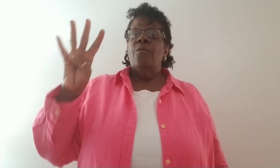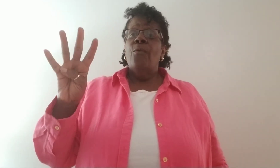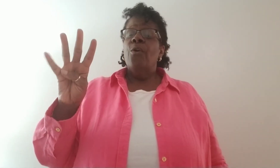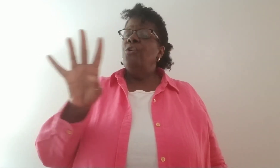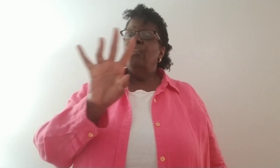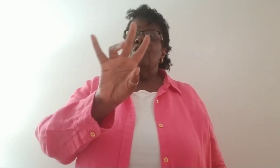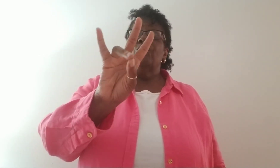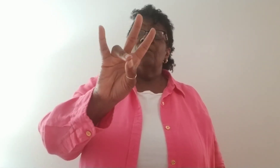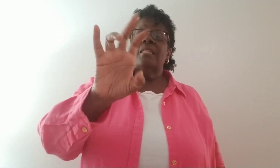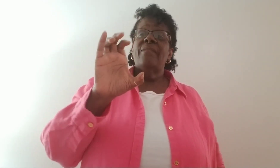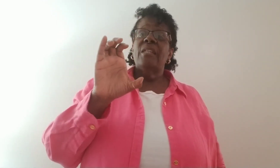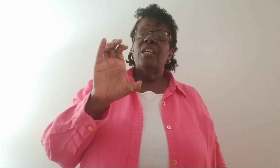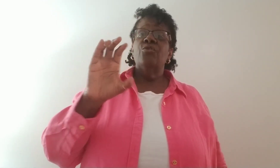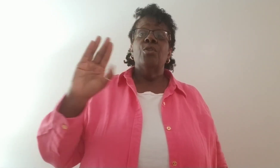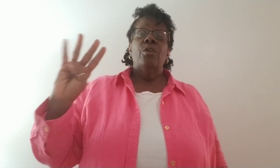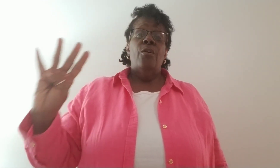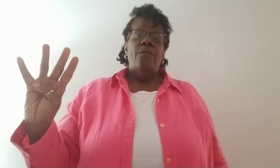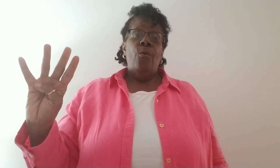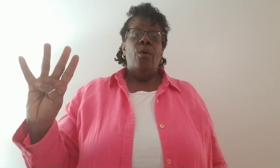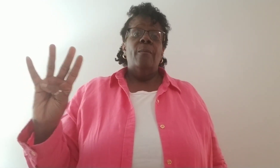704, you can just do 704.